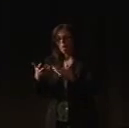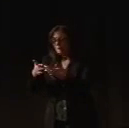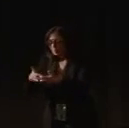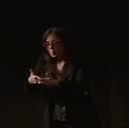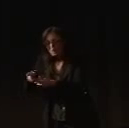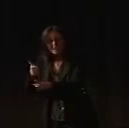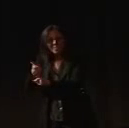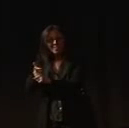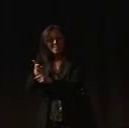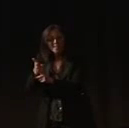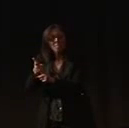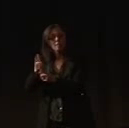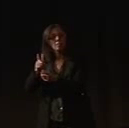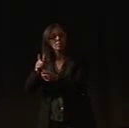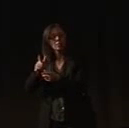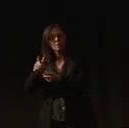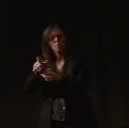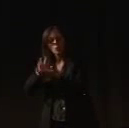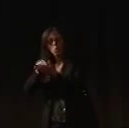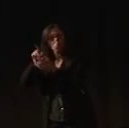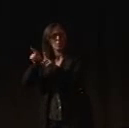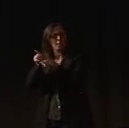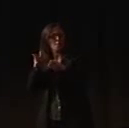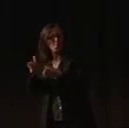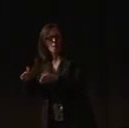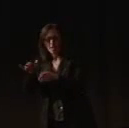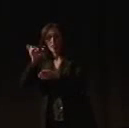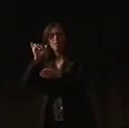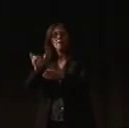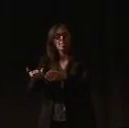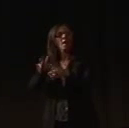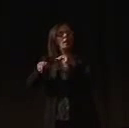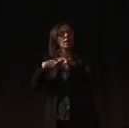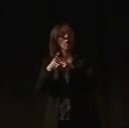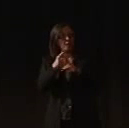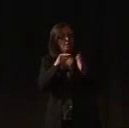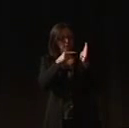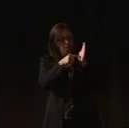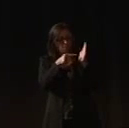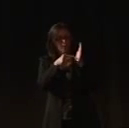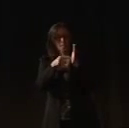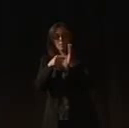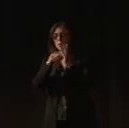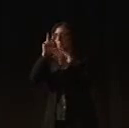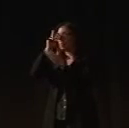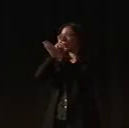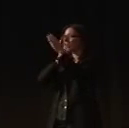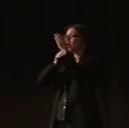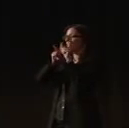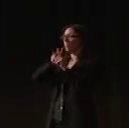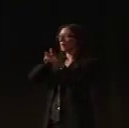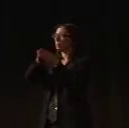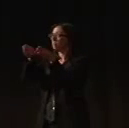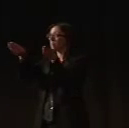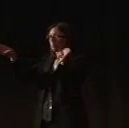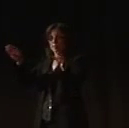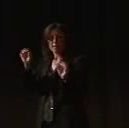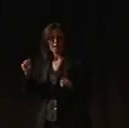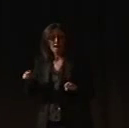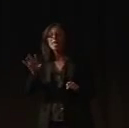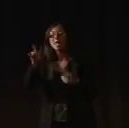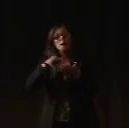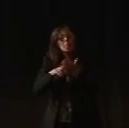what needs to be is that the universe of possible theories, of possible equations